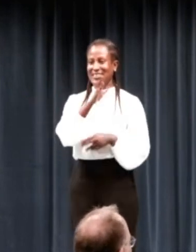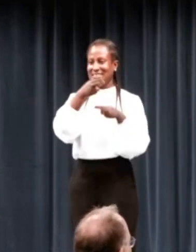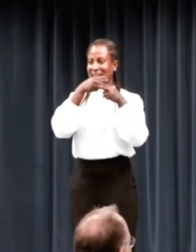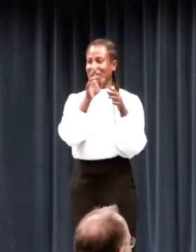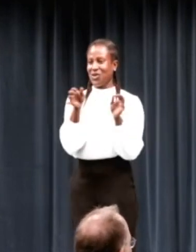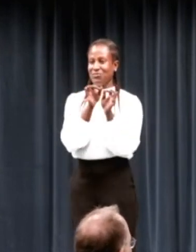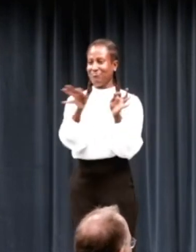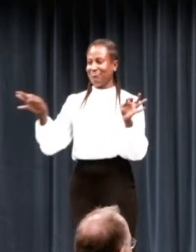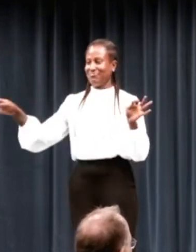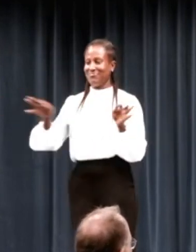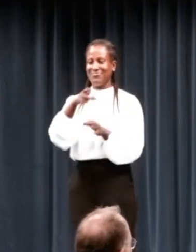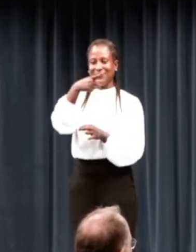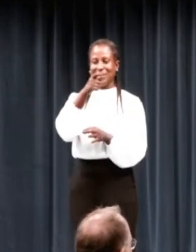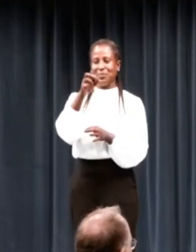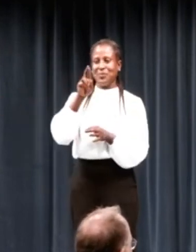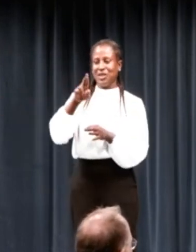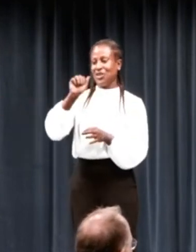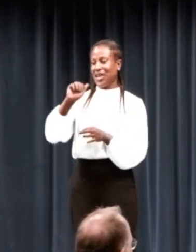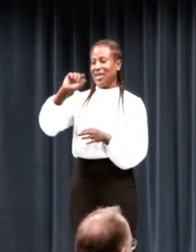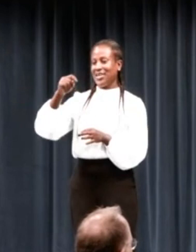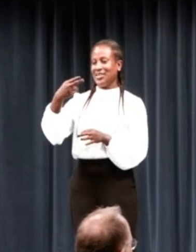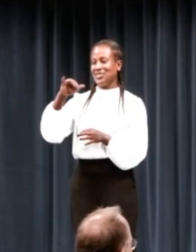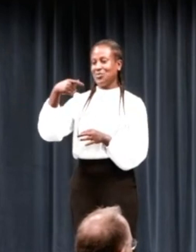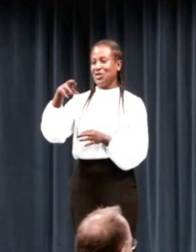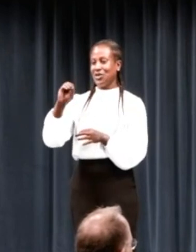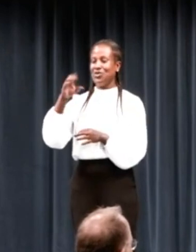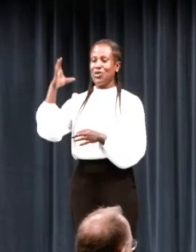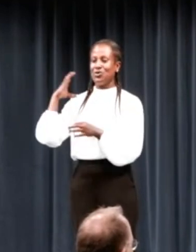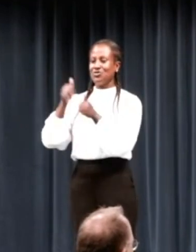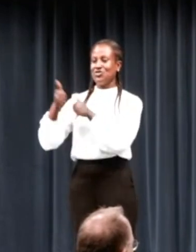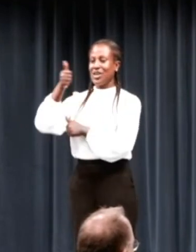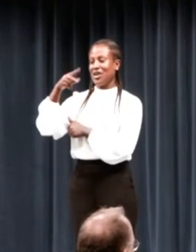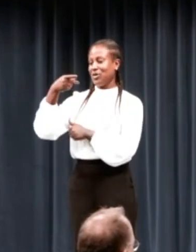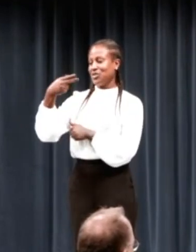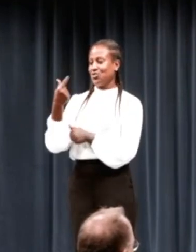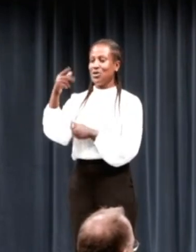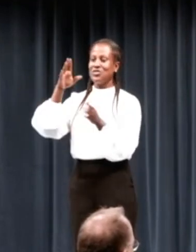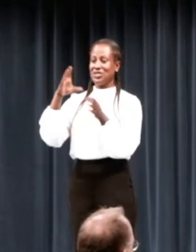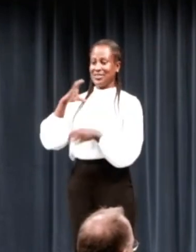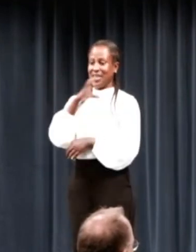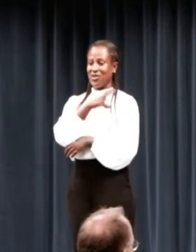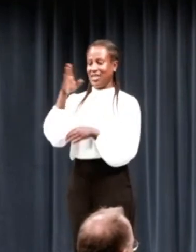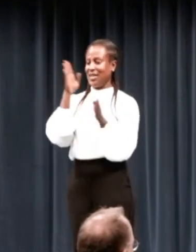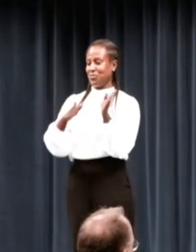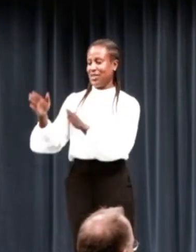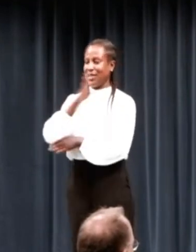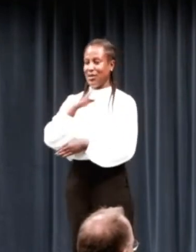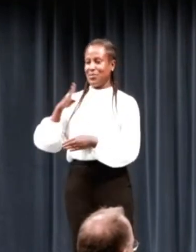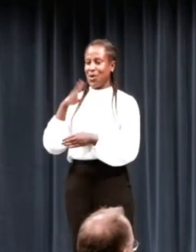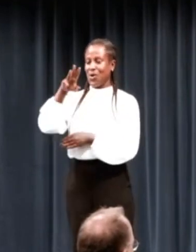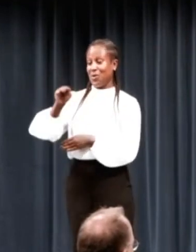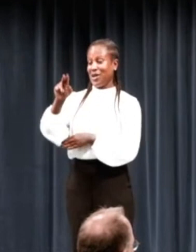title, the swearing in of Peter A. Shapiro as Chair, Prince George's County Planning Board, Maryland National